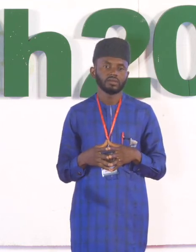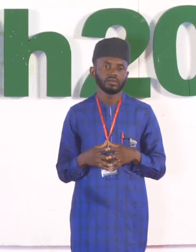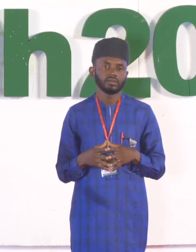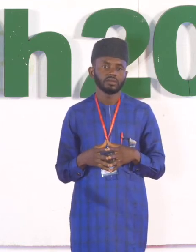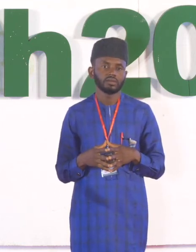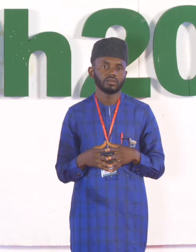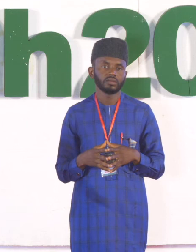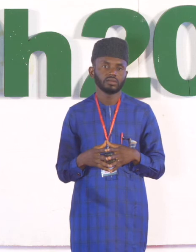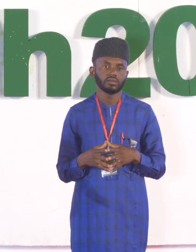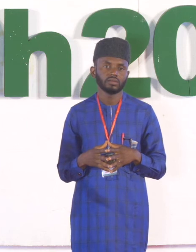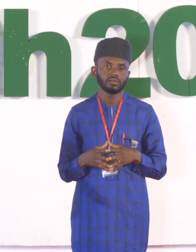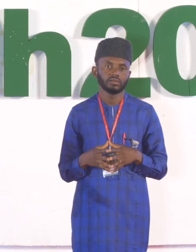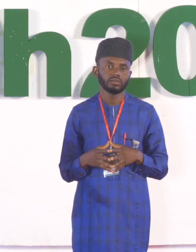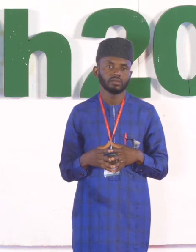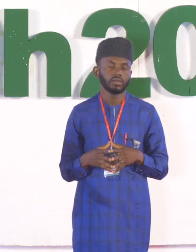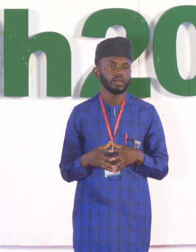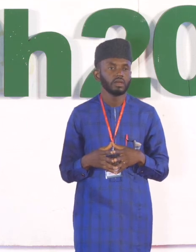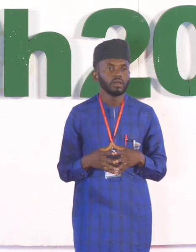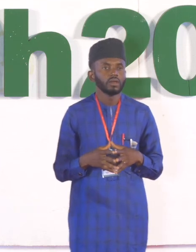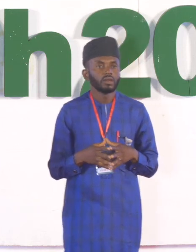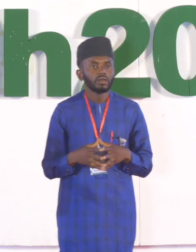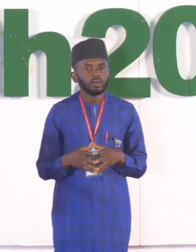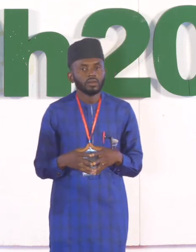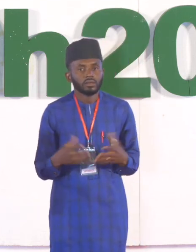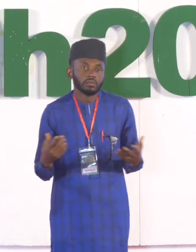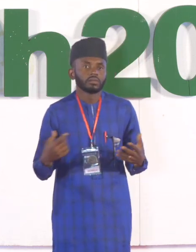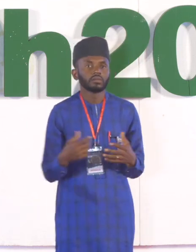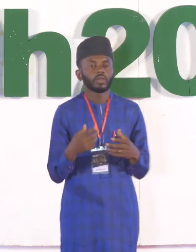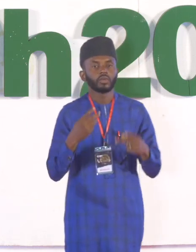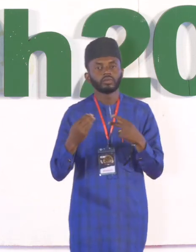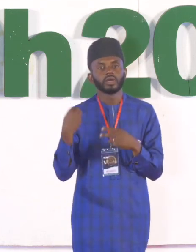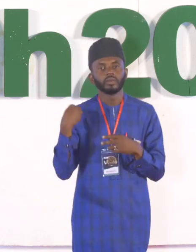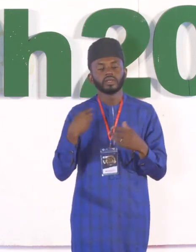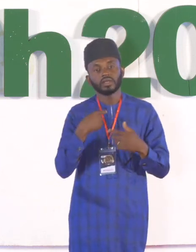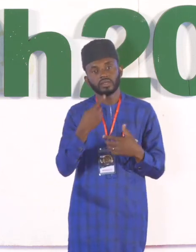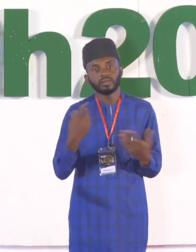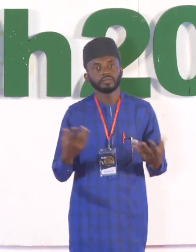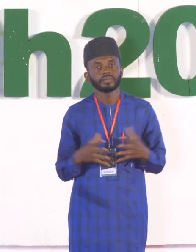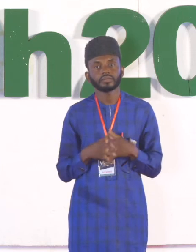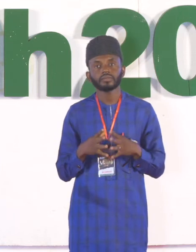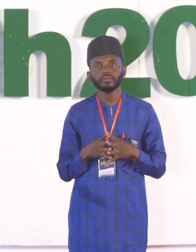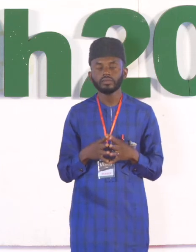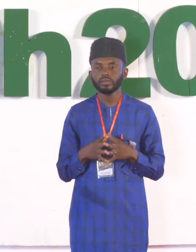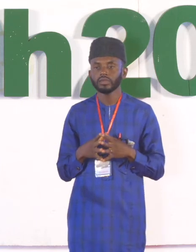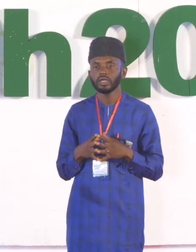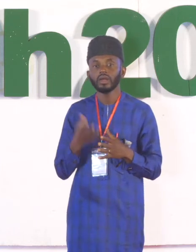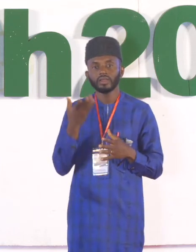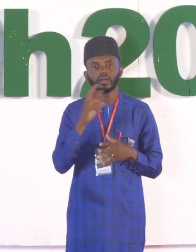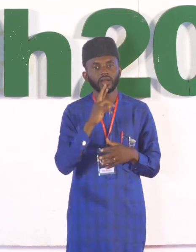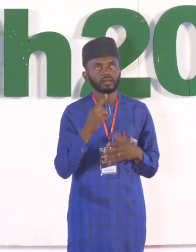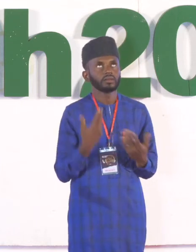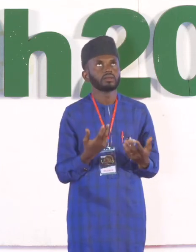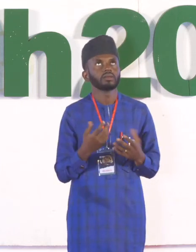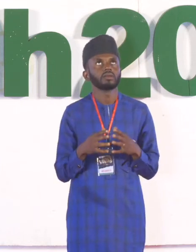But let's relax. The Prophet sallallahu alaihi wasallam said, there is Ya'juj wa Ma'juj.